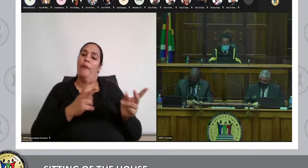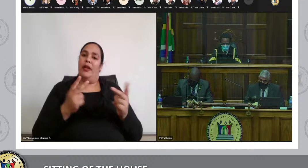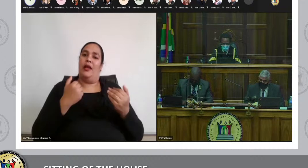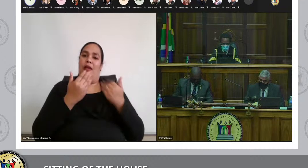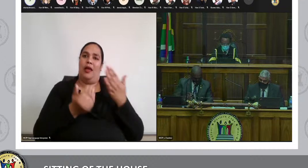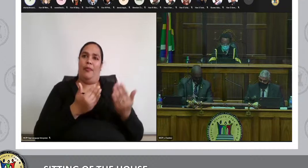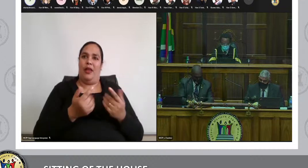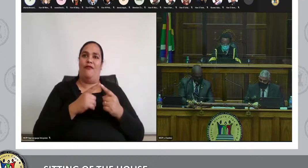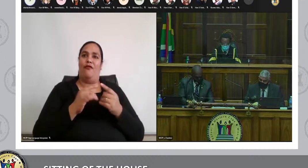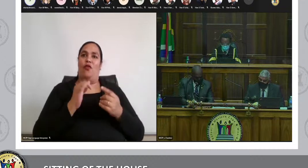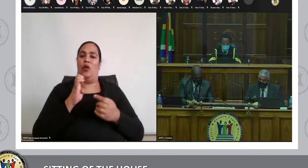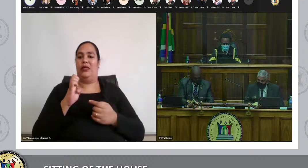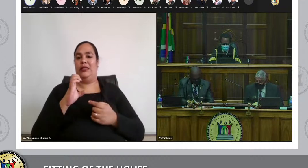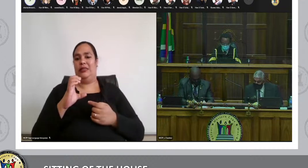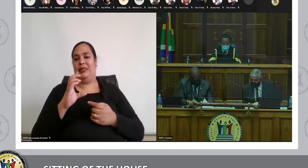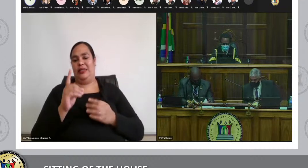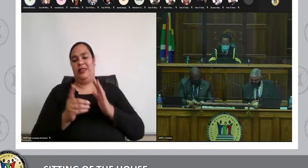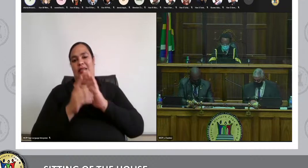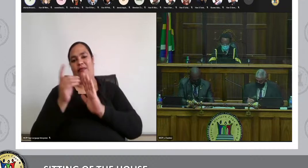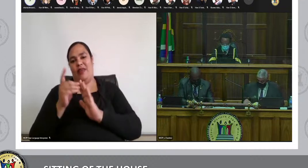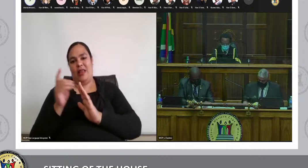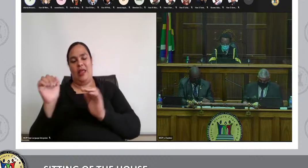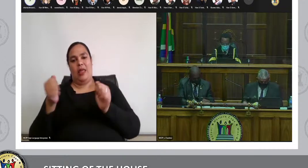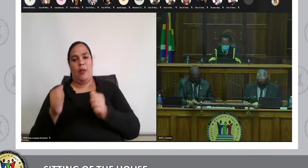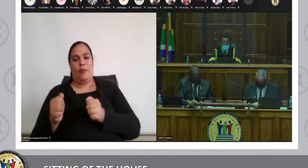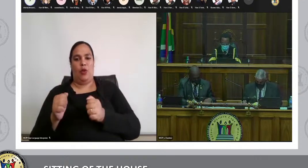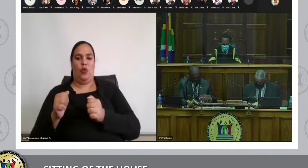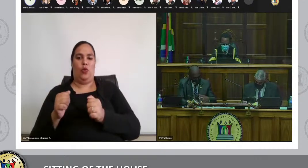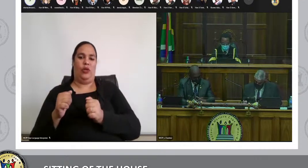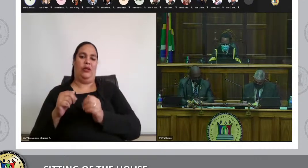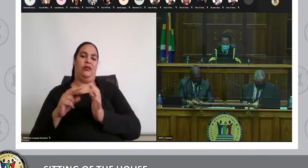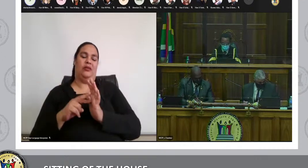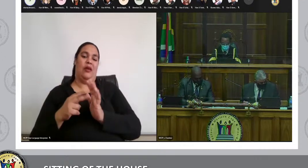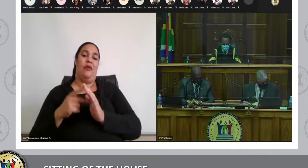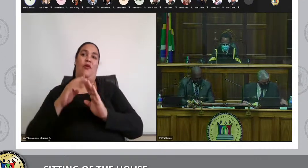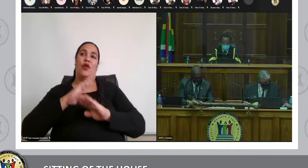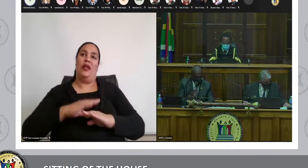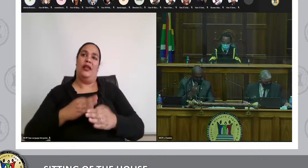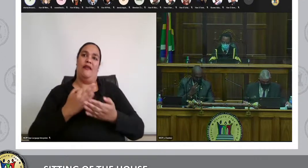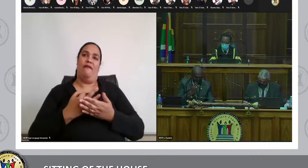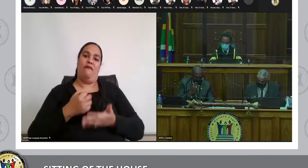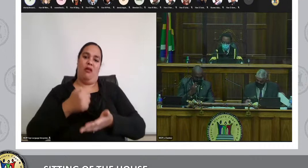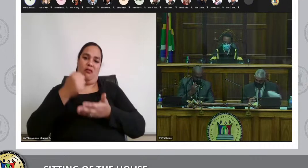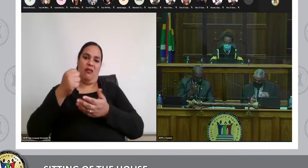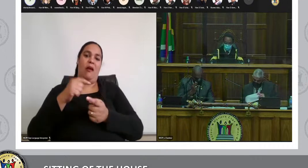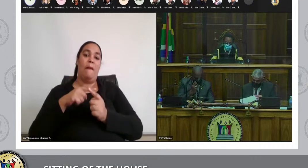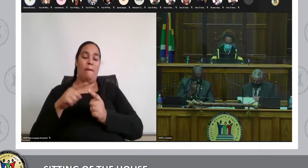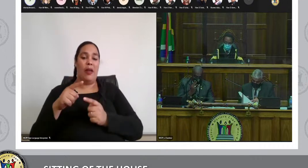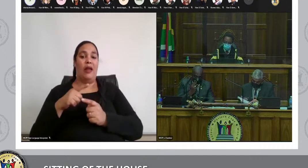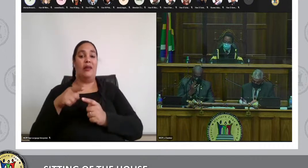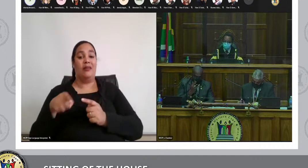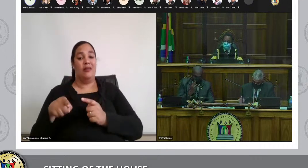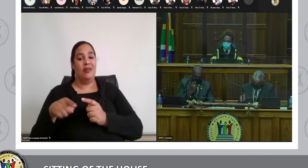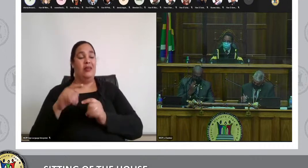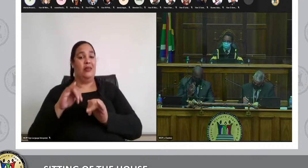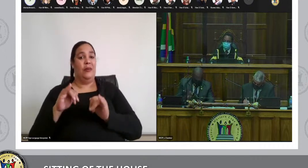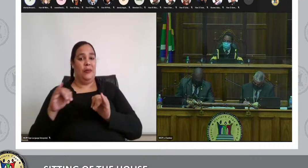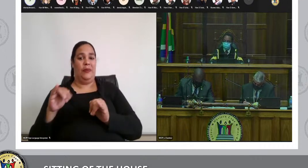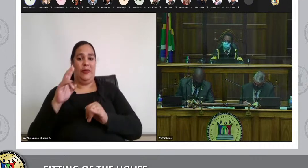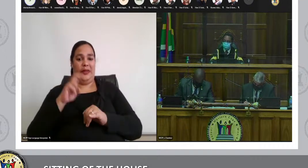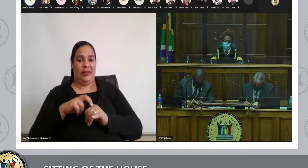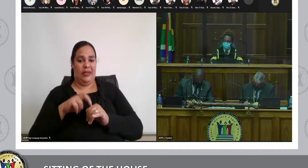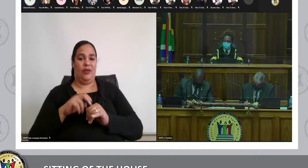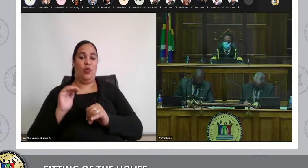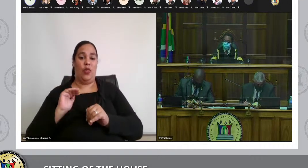for the Early Childhood Development Employment Stimulus Relief Fund, as the industry has been decimated